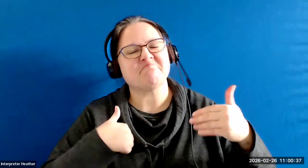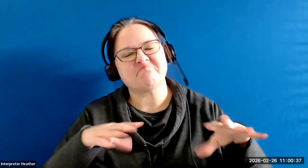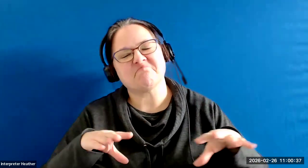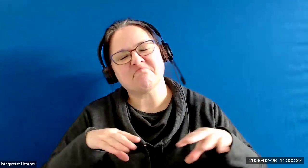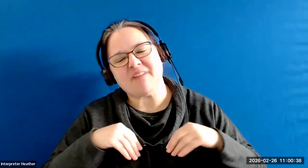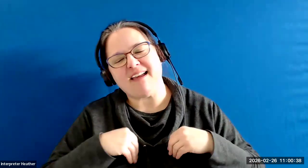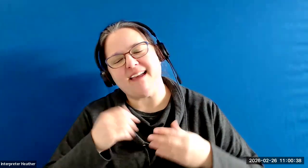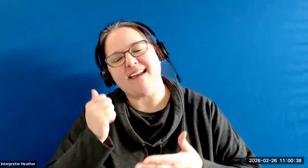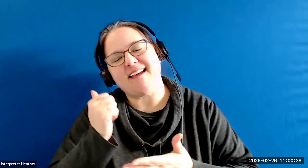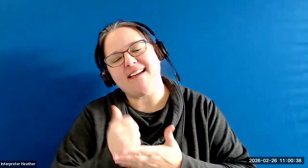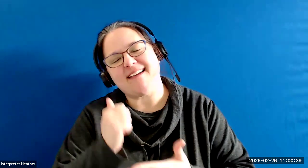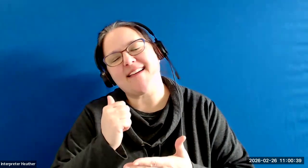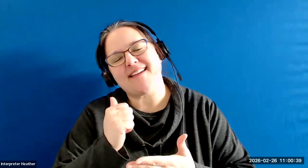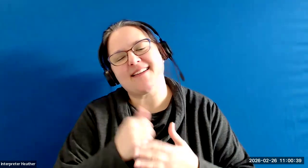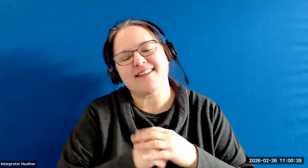say,